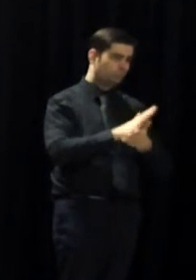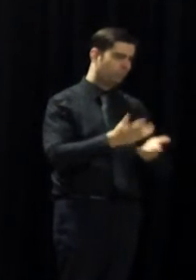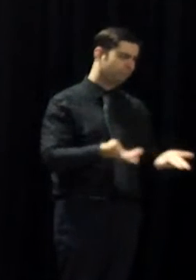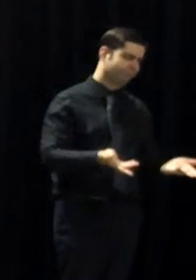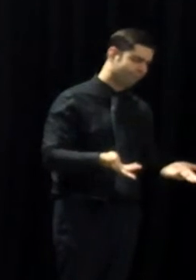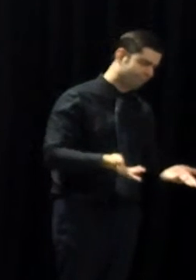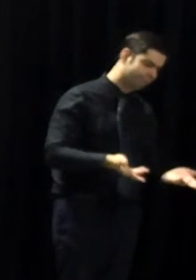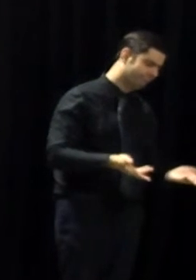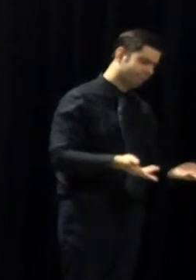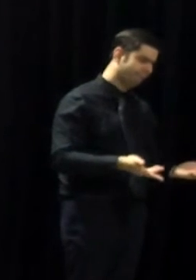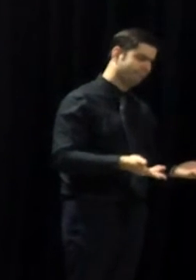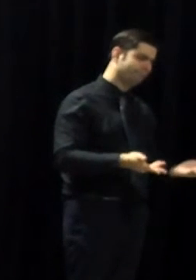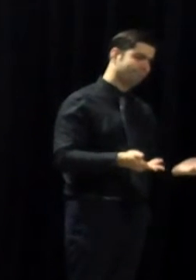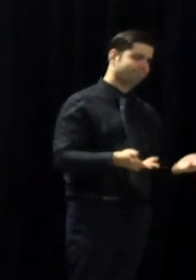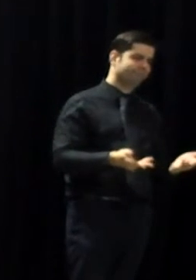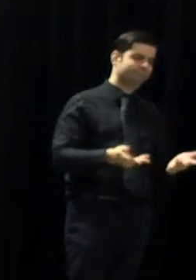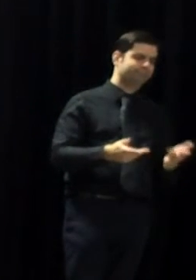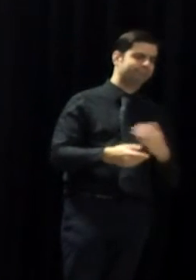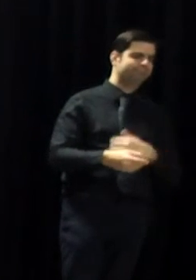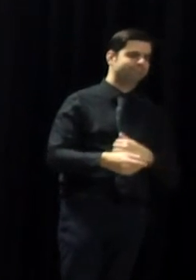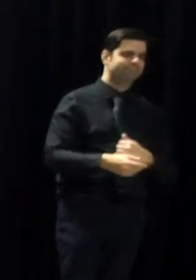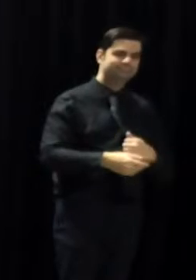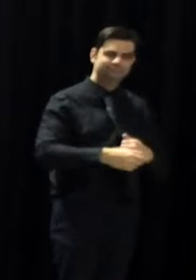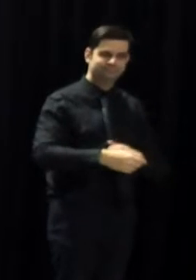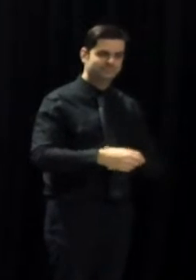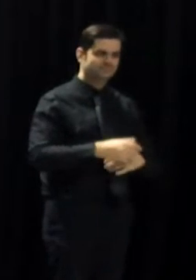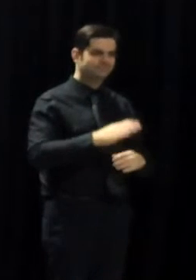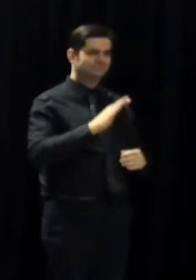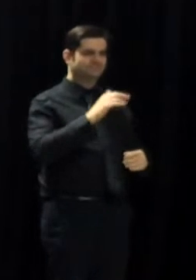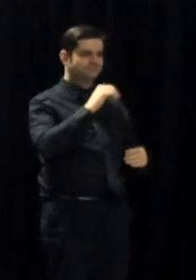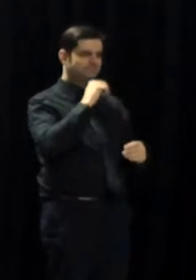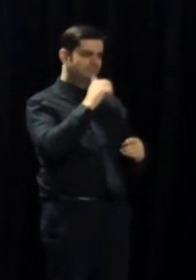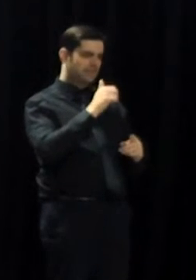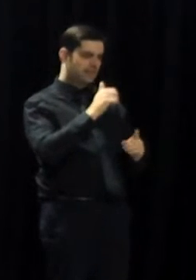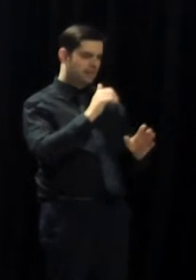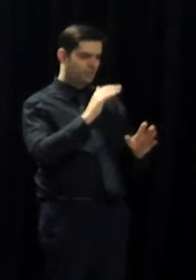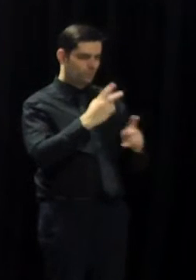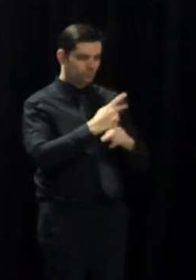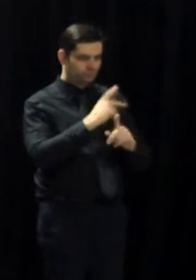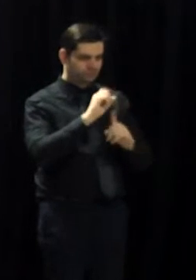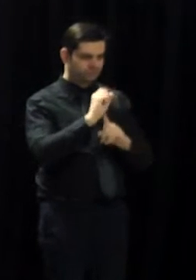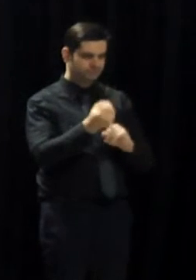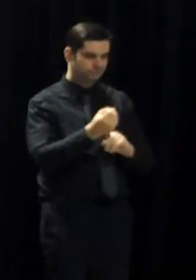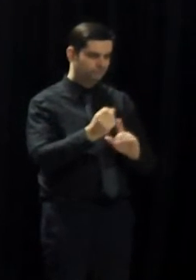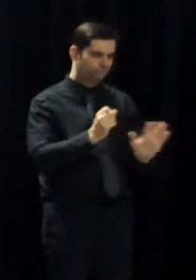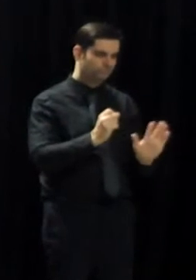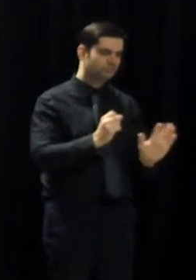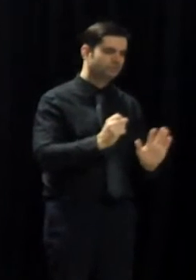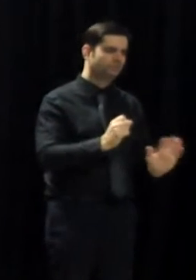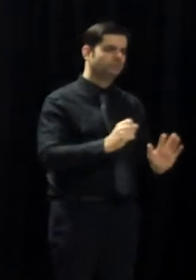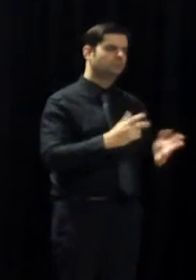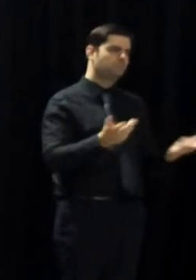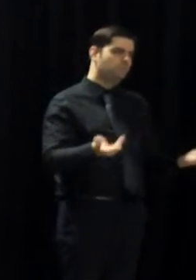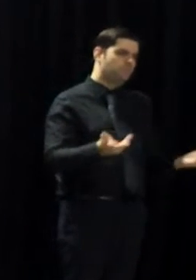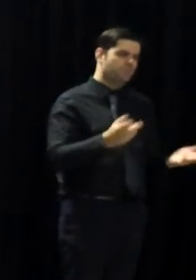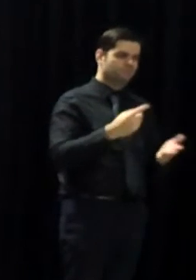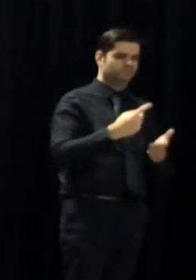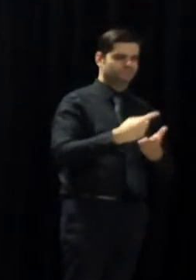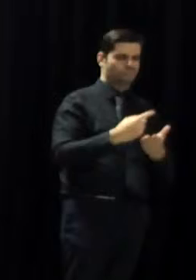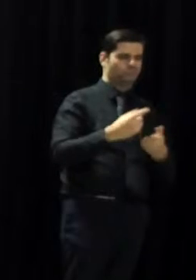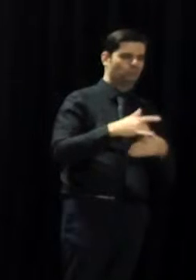Don't tell Mrs. Donovan her classroom isn't productive before Oh, Christmas. geez, I don't want to get anybody mad, or Mrs. McMahon,